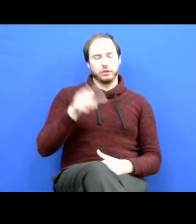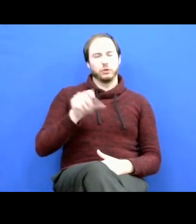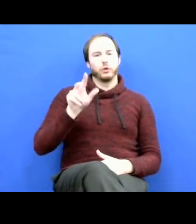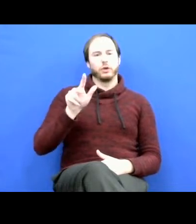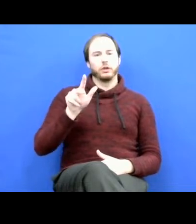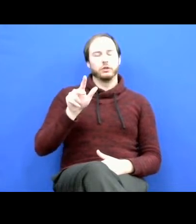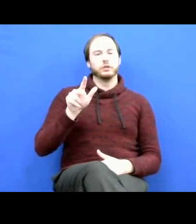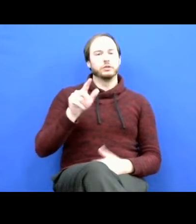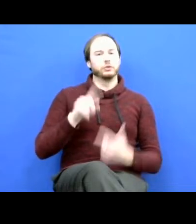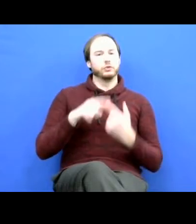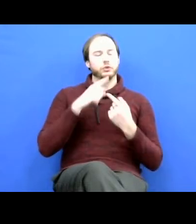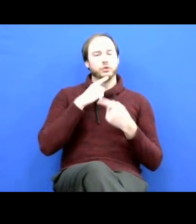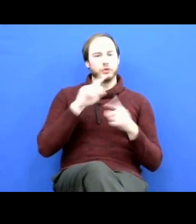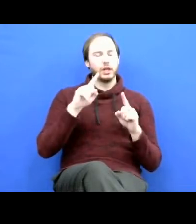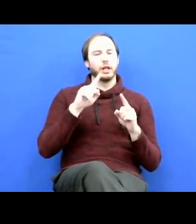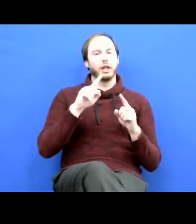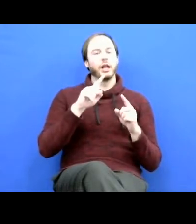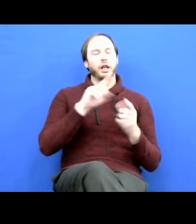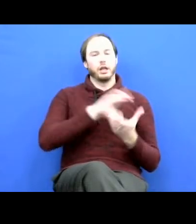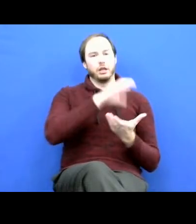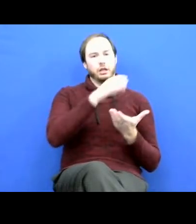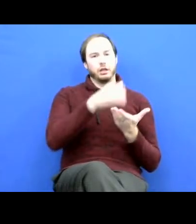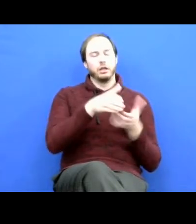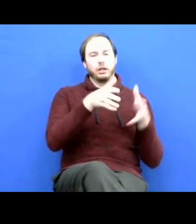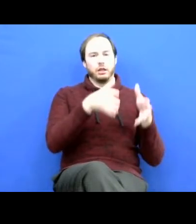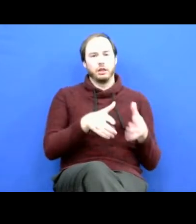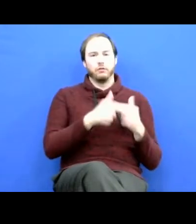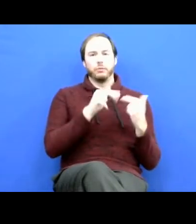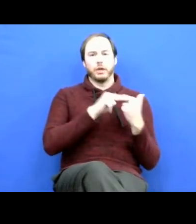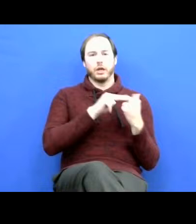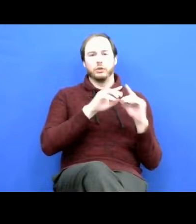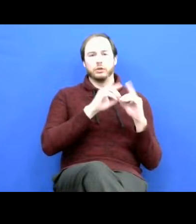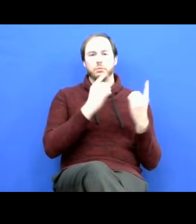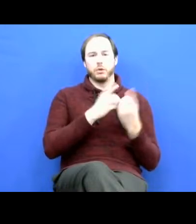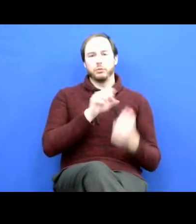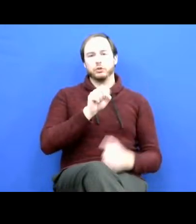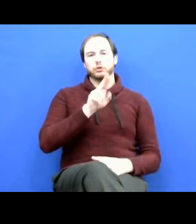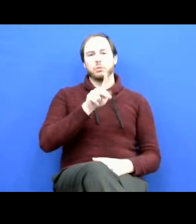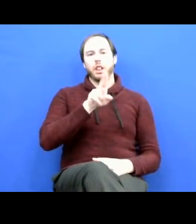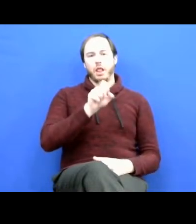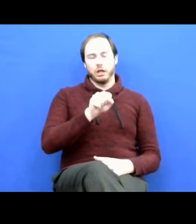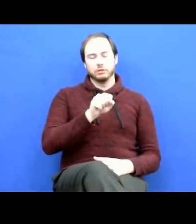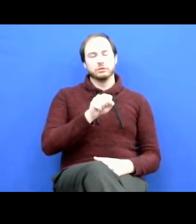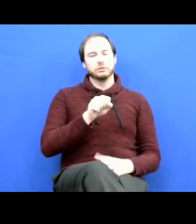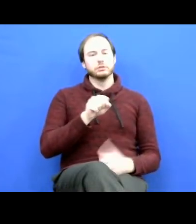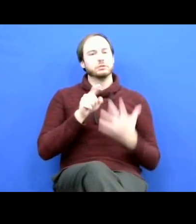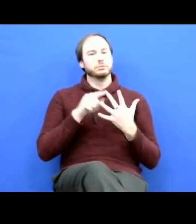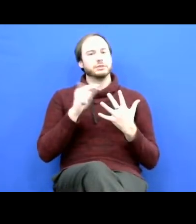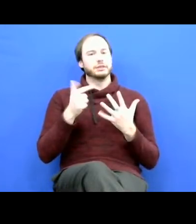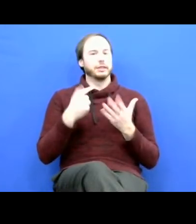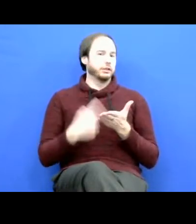26-440/2023 to declare items surplus materials from the Highway Department. Second. Any discussion?